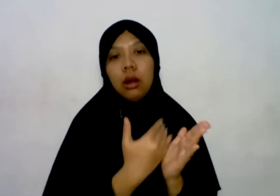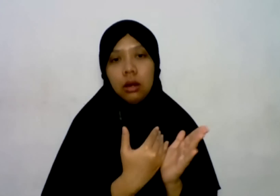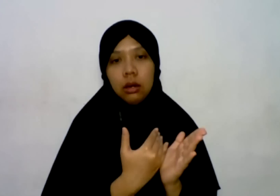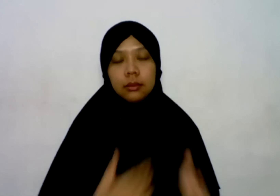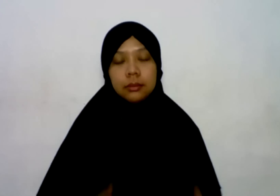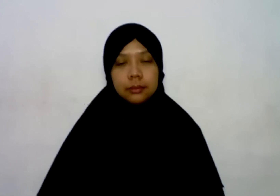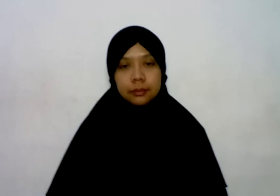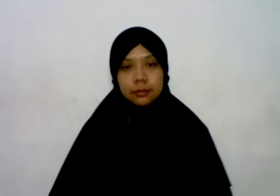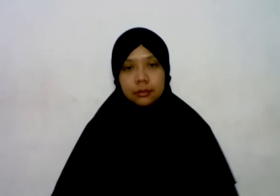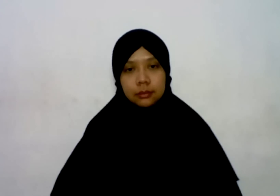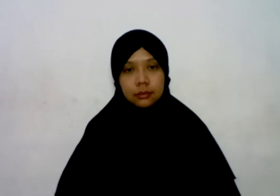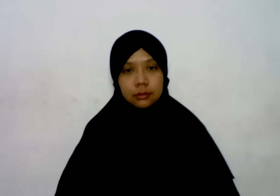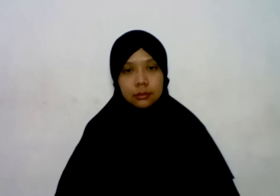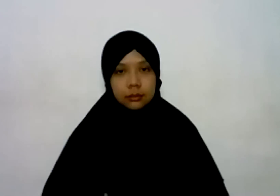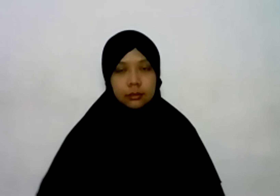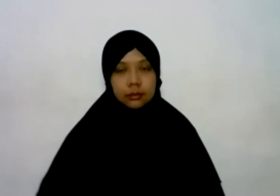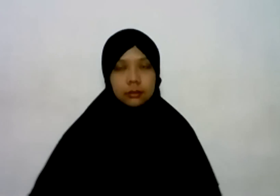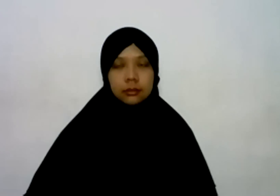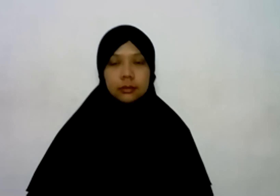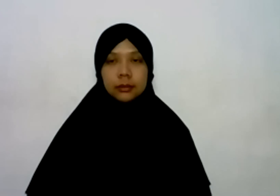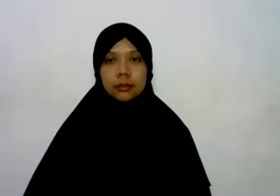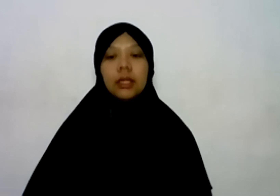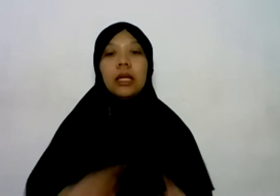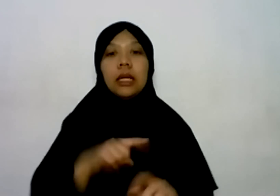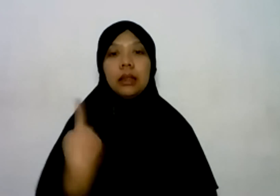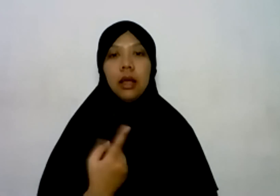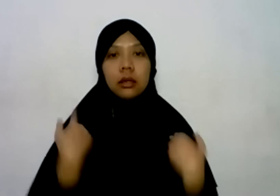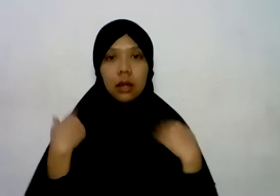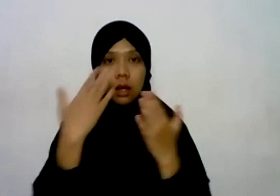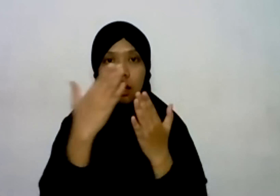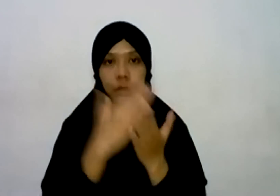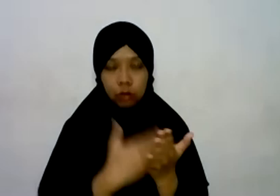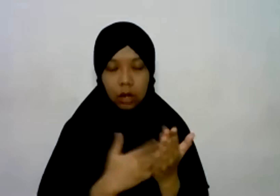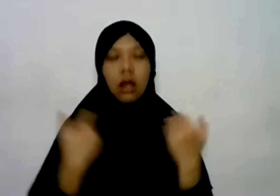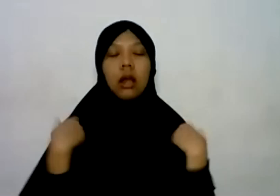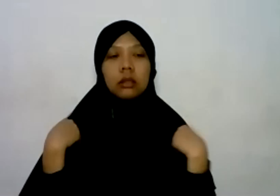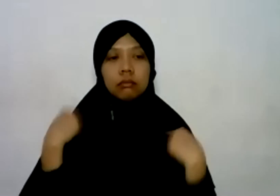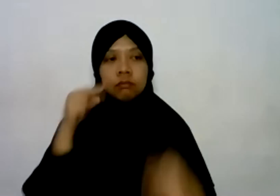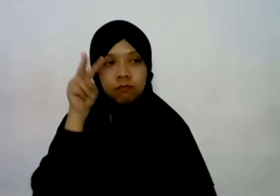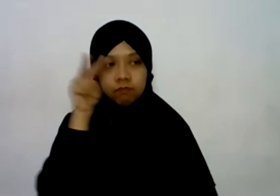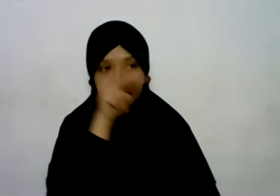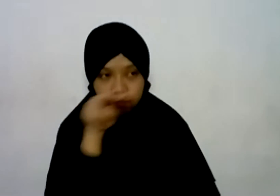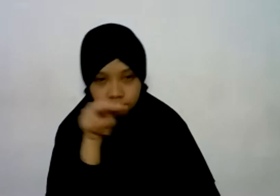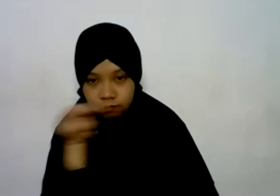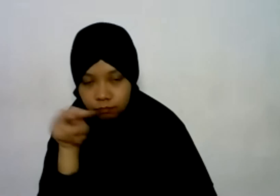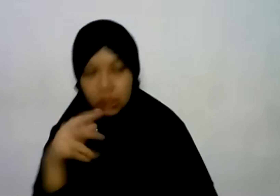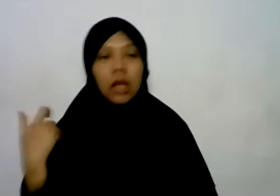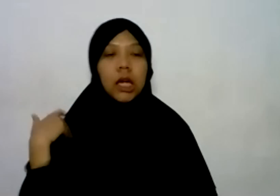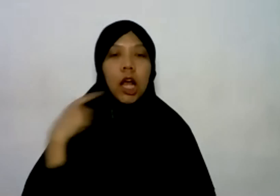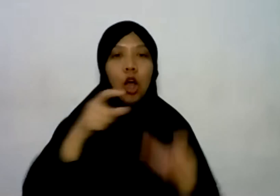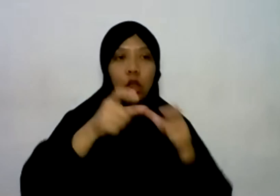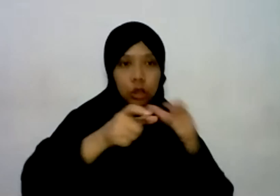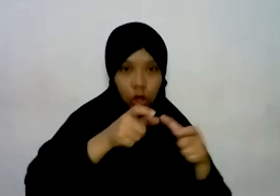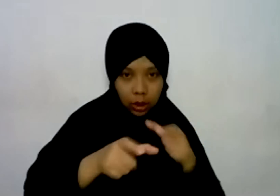sometimes we have low supervision, monitoring, and control. And at the end, weak law